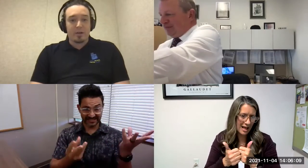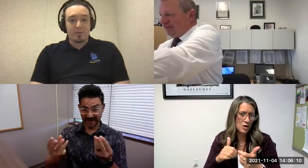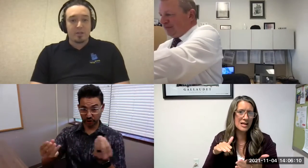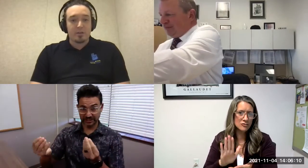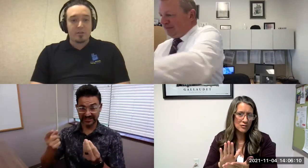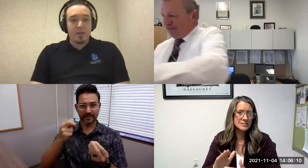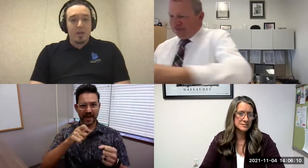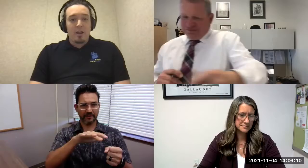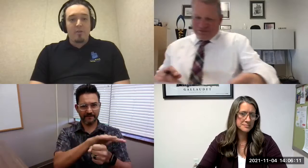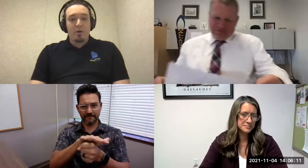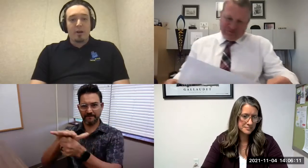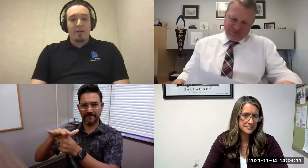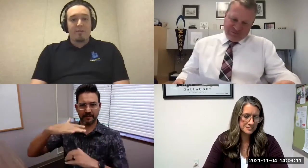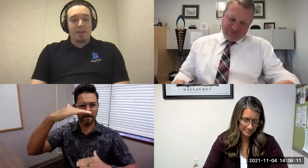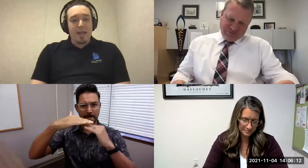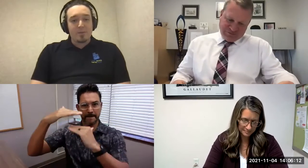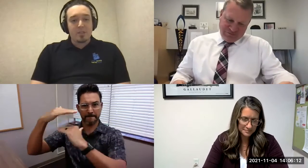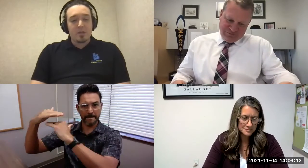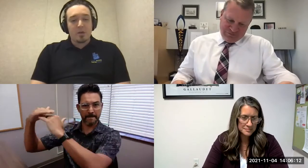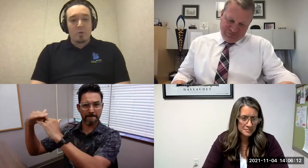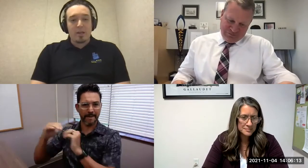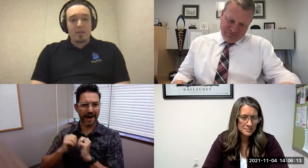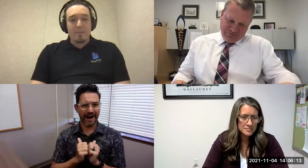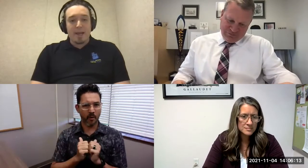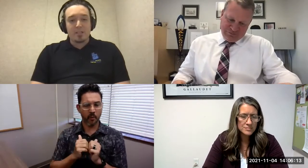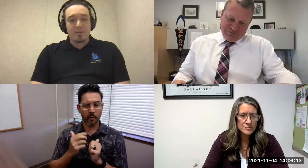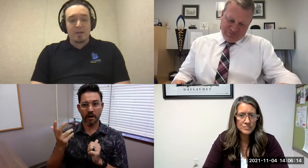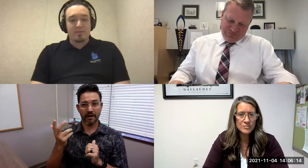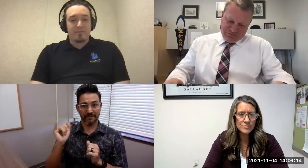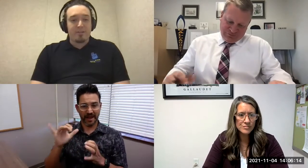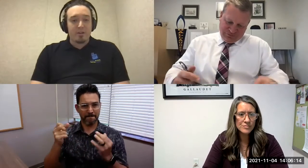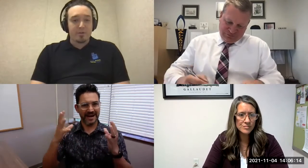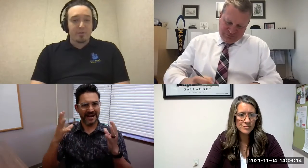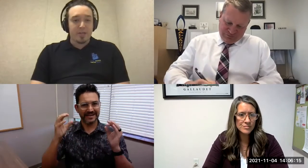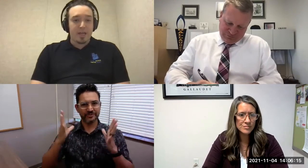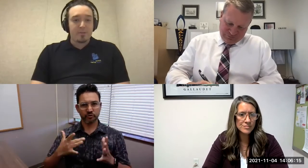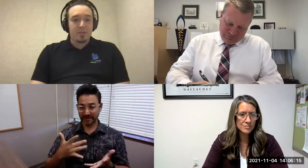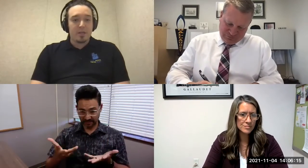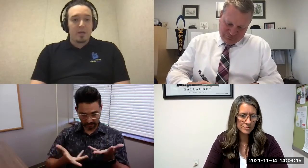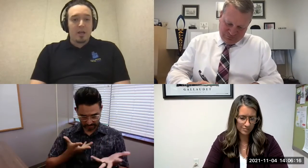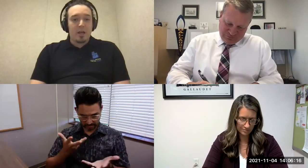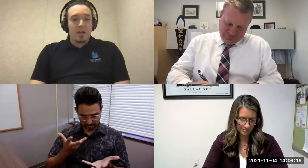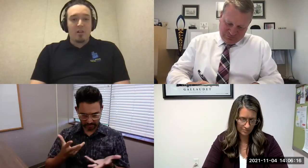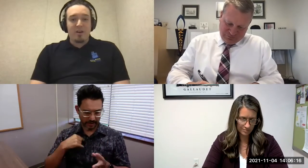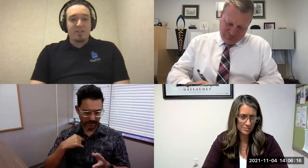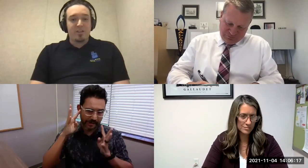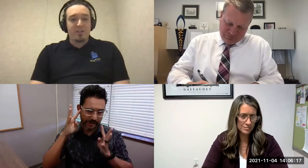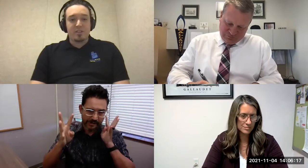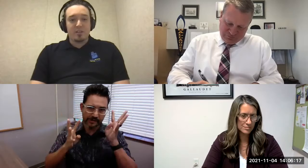comes to materials. If we're identifying gaps, we need to maximize and fill those gaps. A lot of teachers have